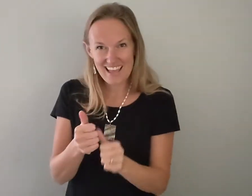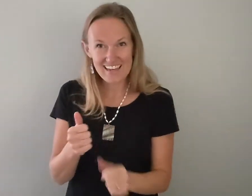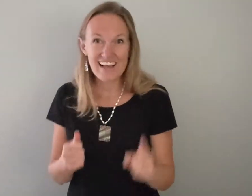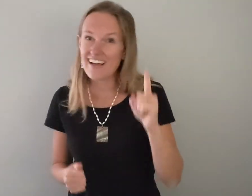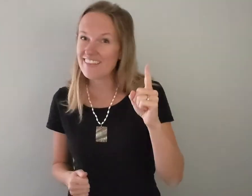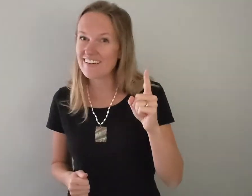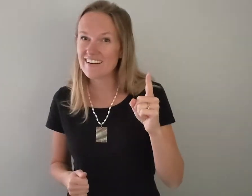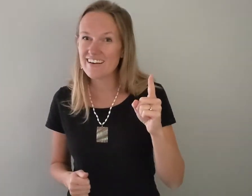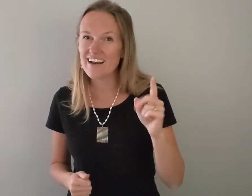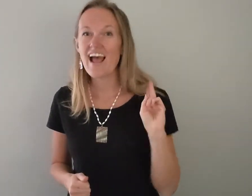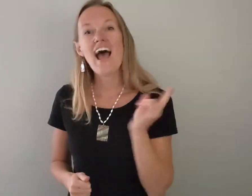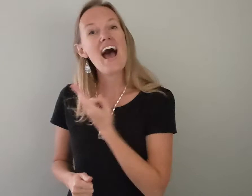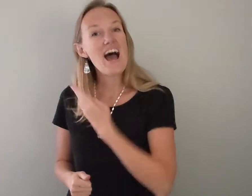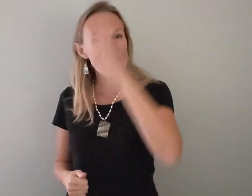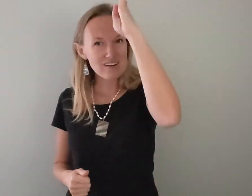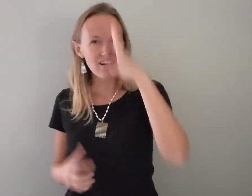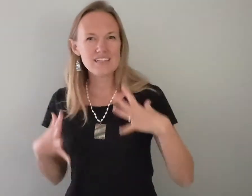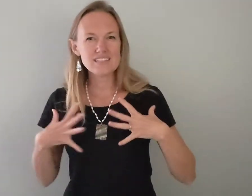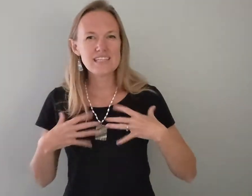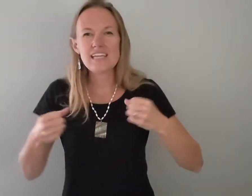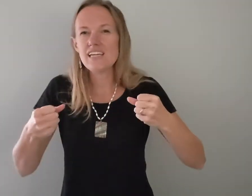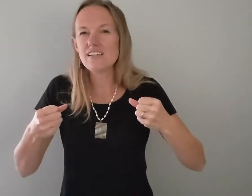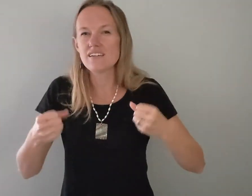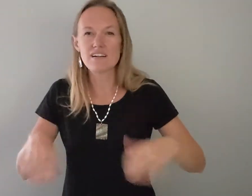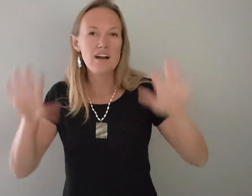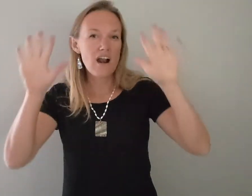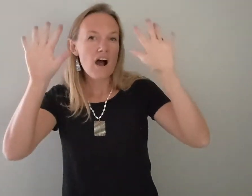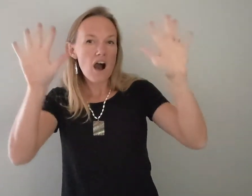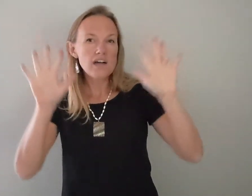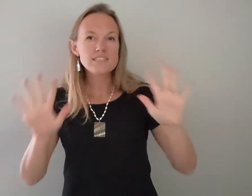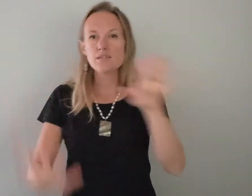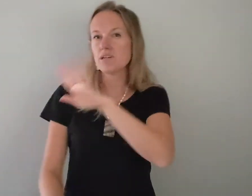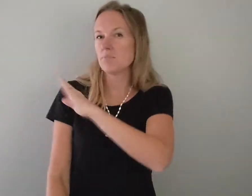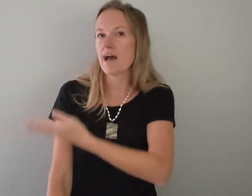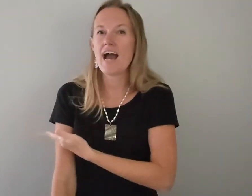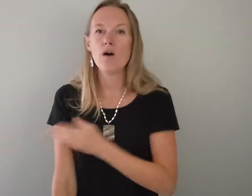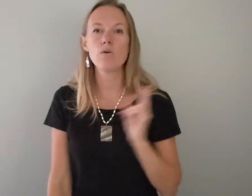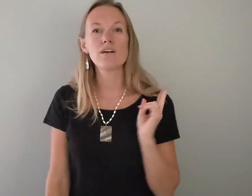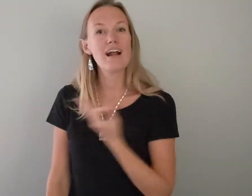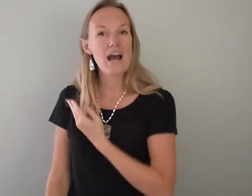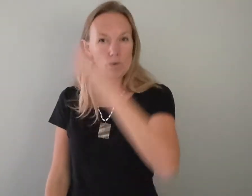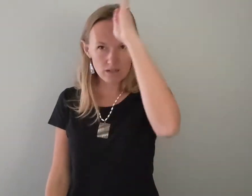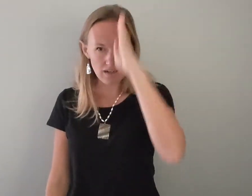any other. Our God is healer, awesome in power. Our